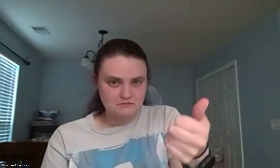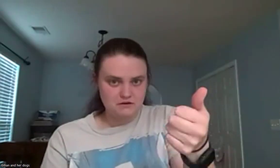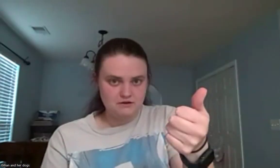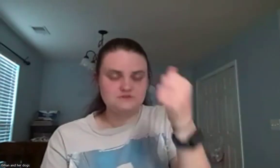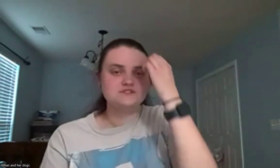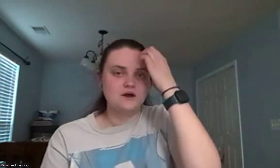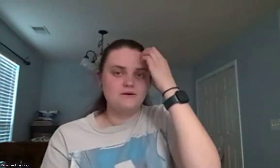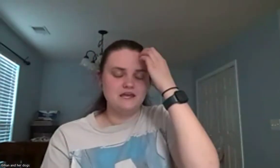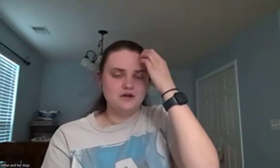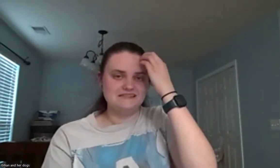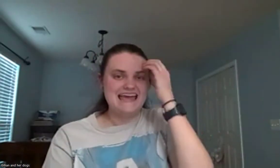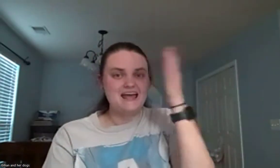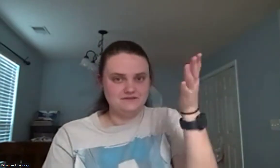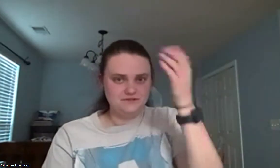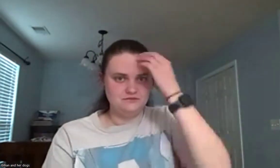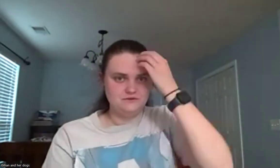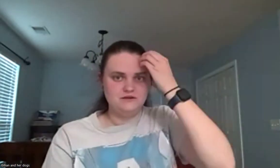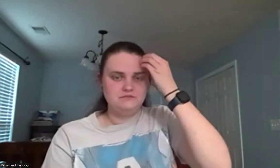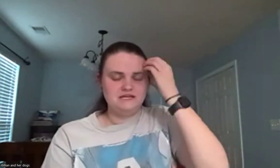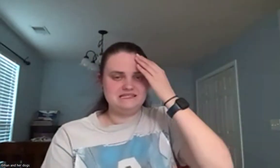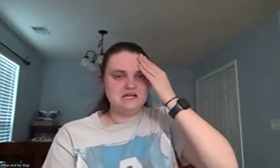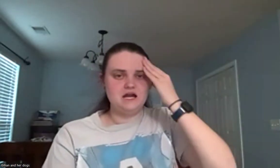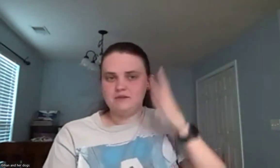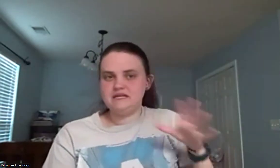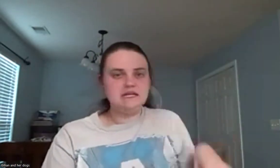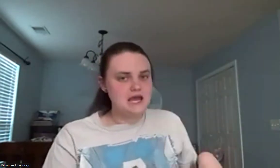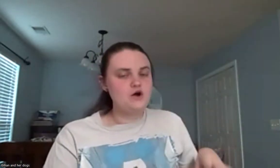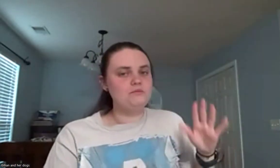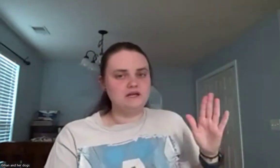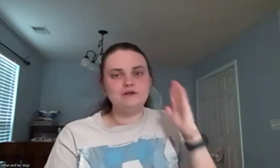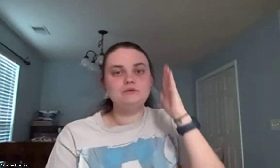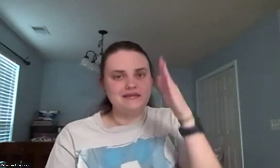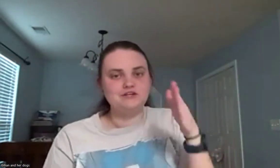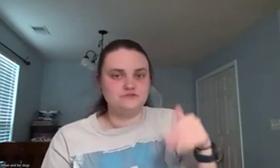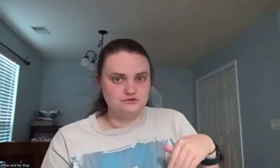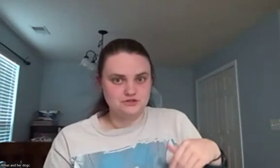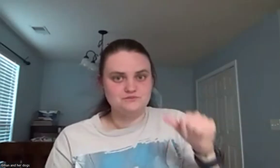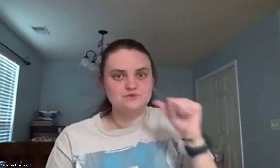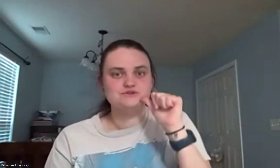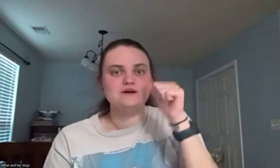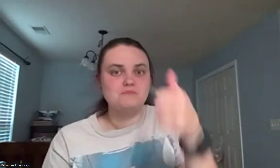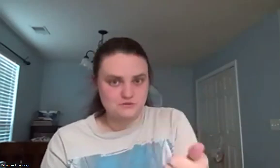tomorrow. So it goes ahead of you because it's not happening now, but it will be in your future. So tomorrow.